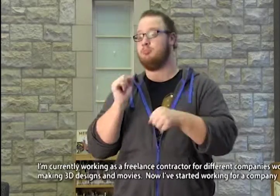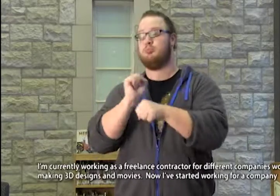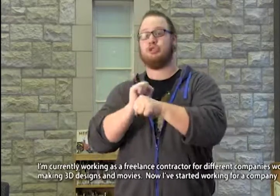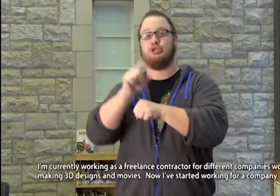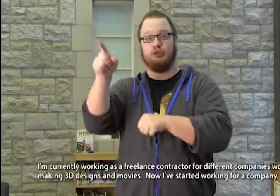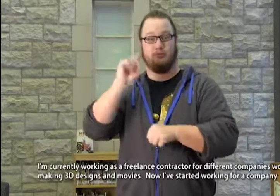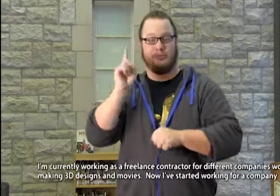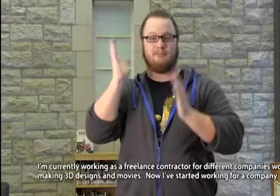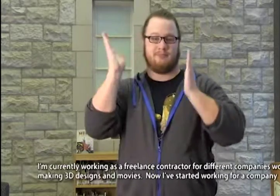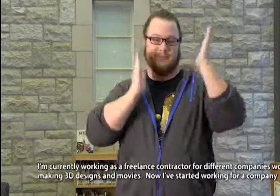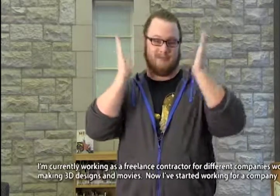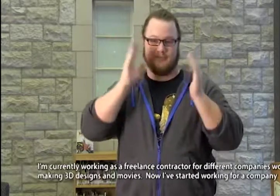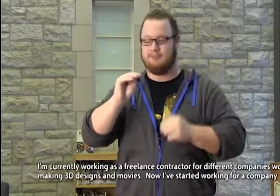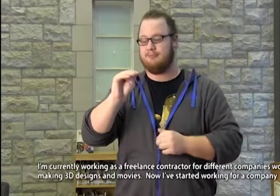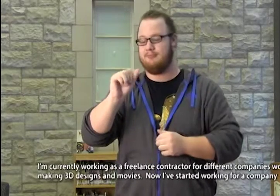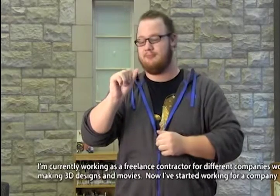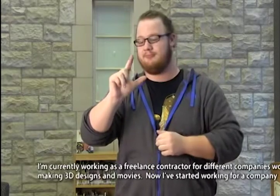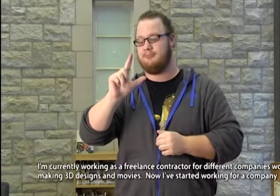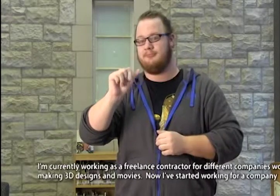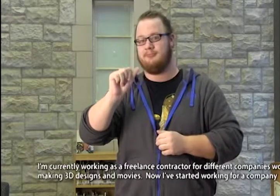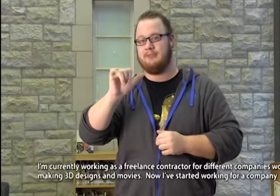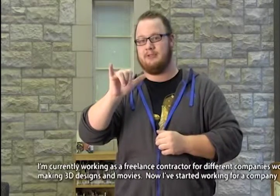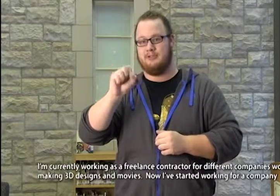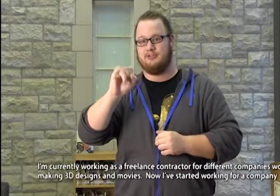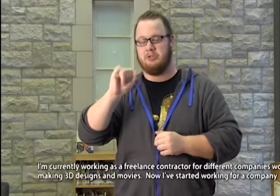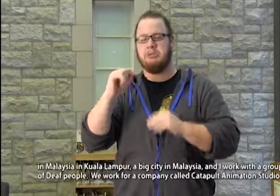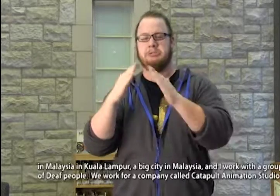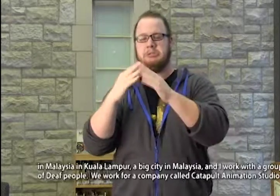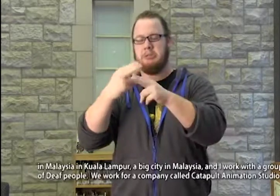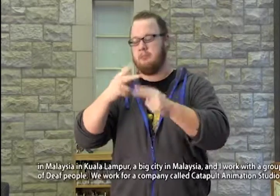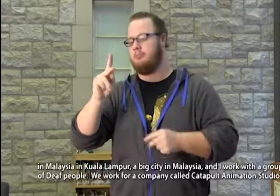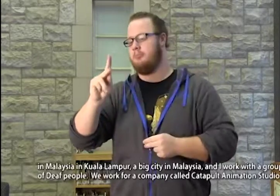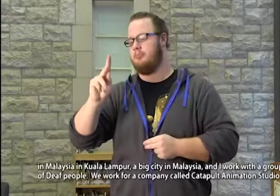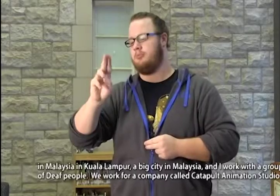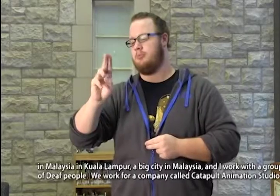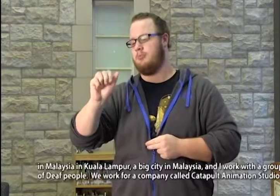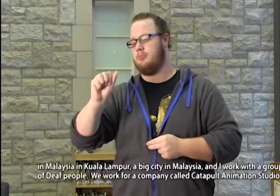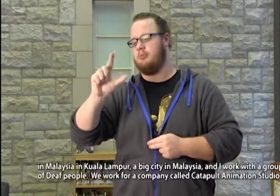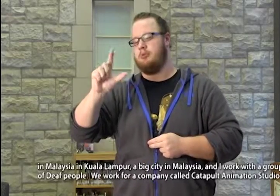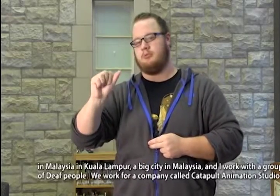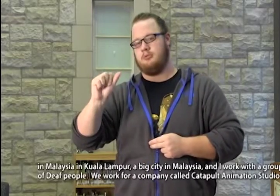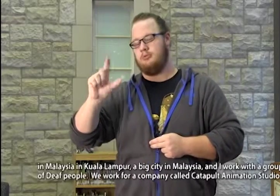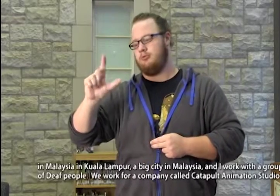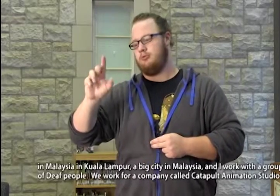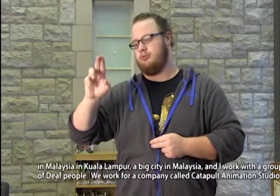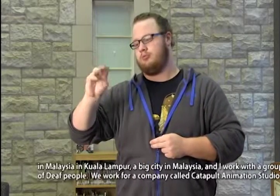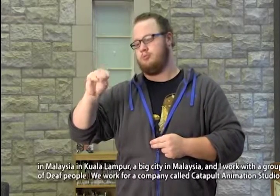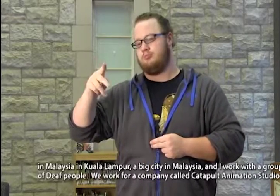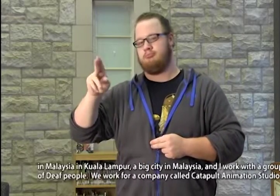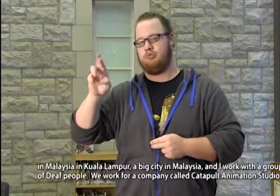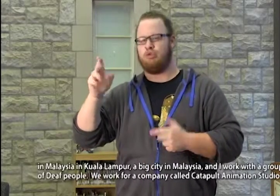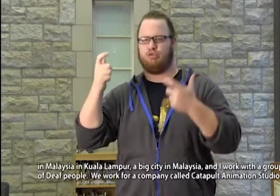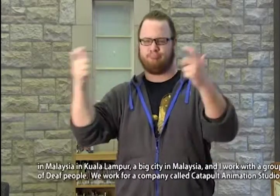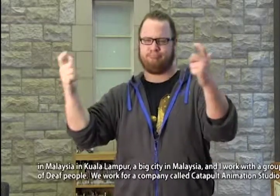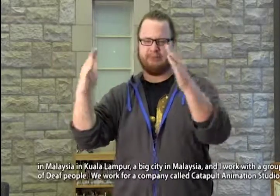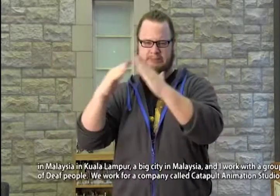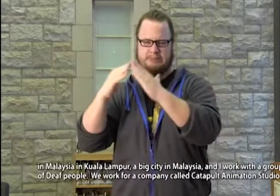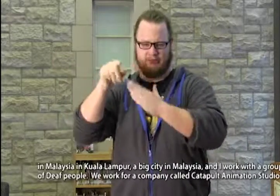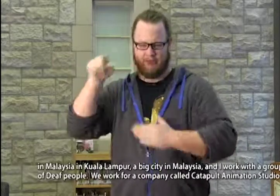And now I've started working for a company in Malaysia, in Kuala Lumpur, a big city